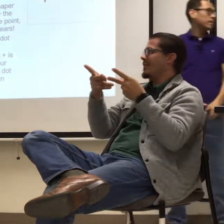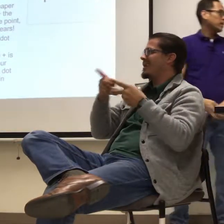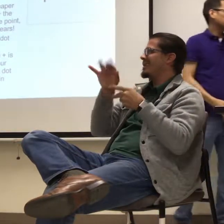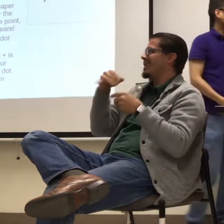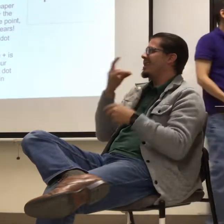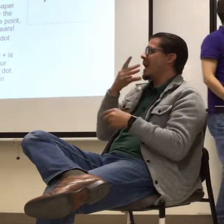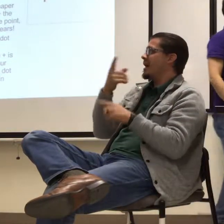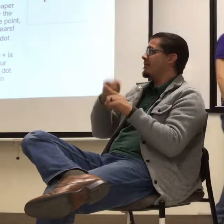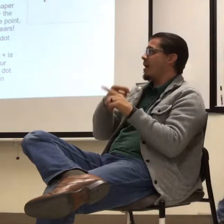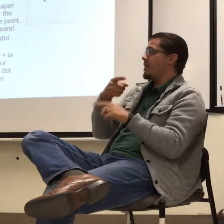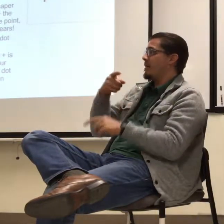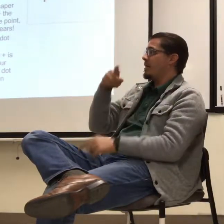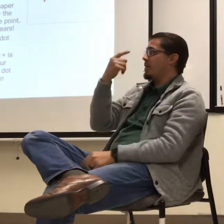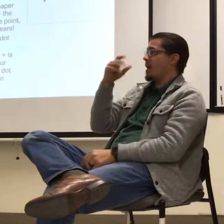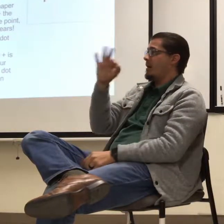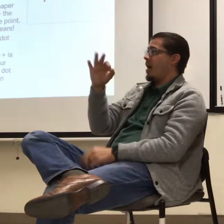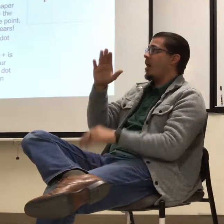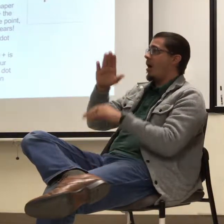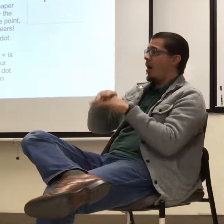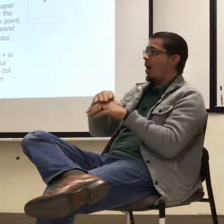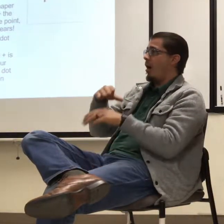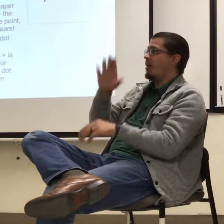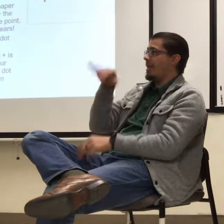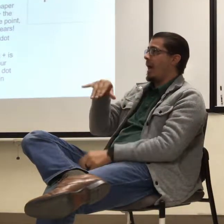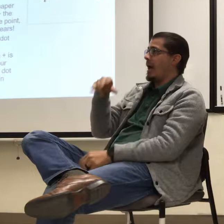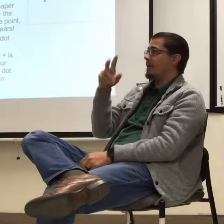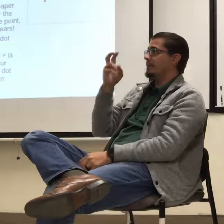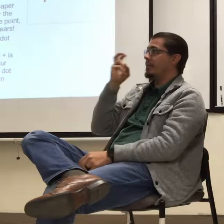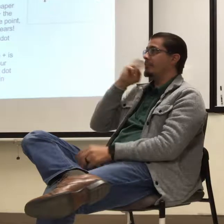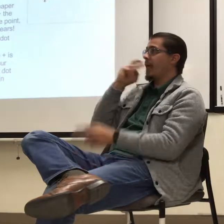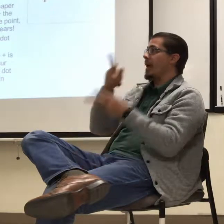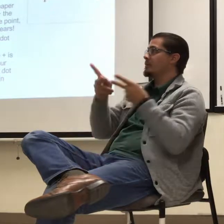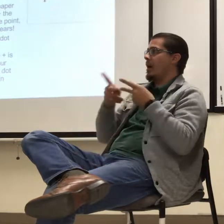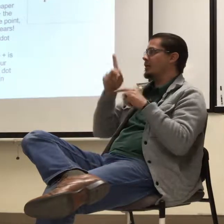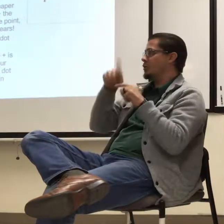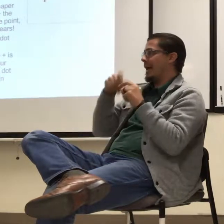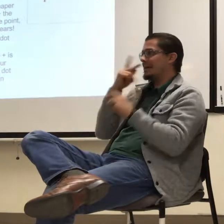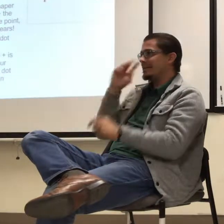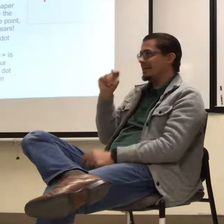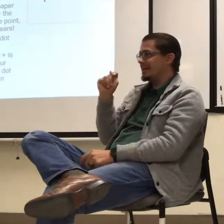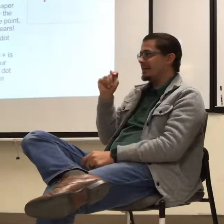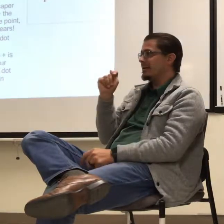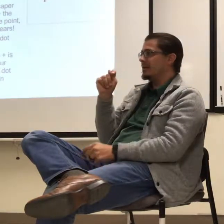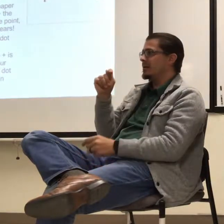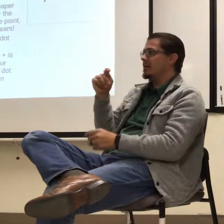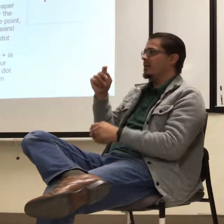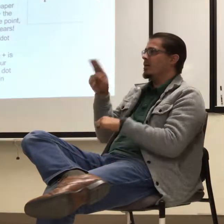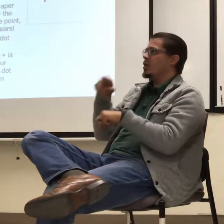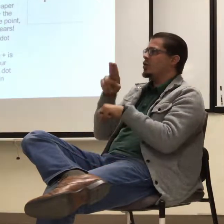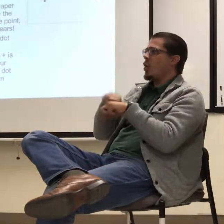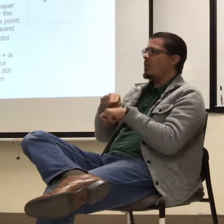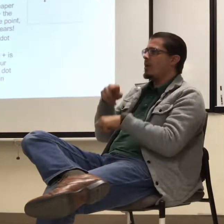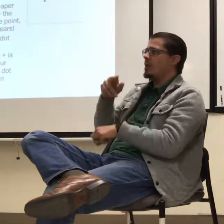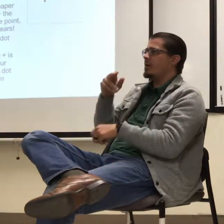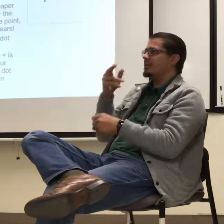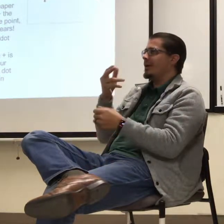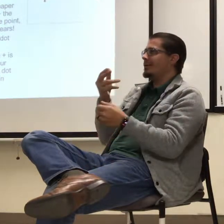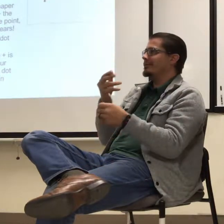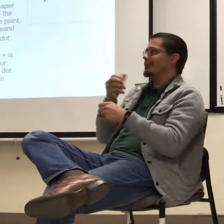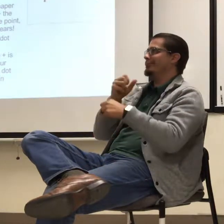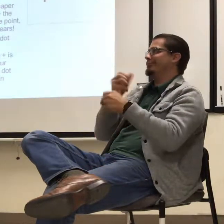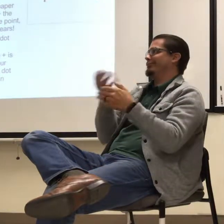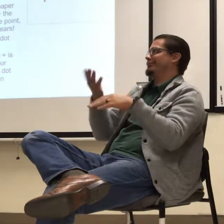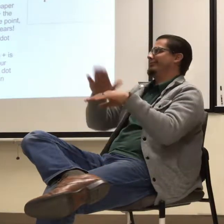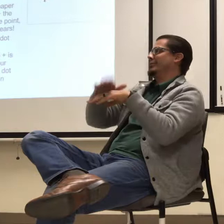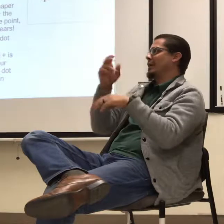dot is on the blind spot, so you can't see it. Normally your blind spot is covered by the other eyeball, but if you only